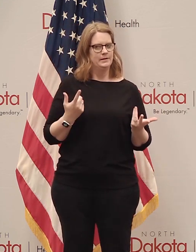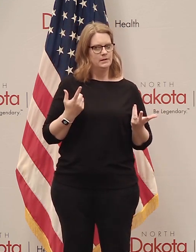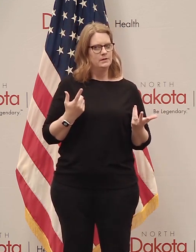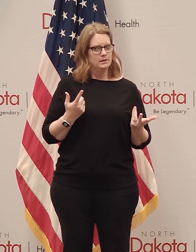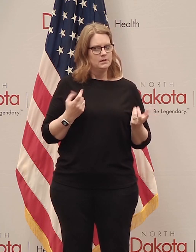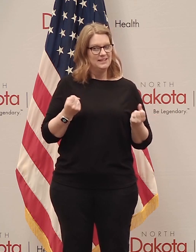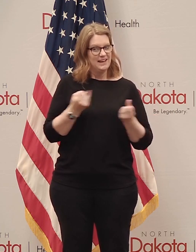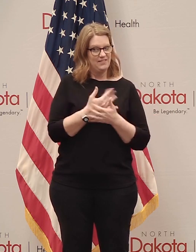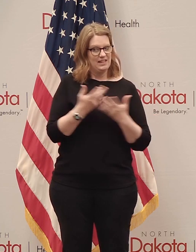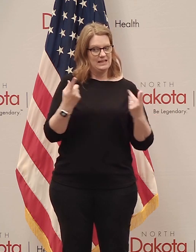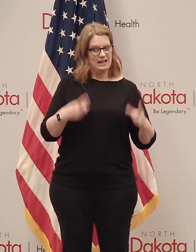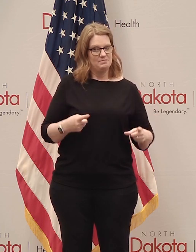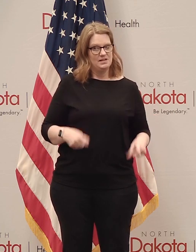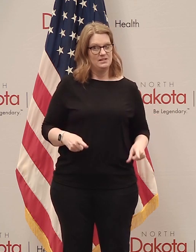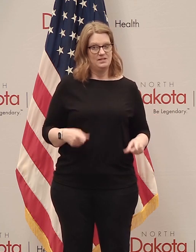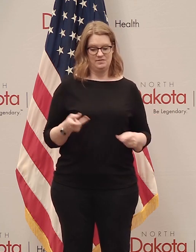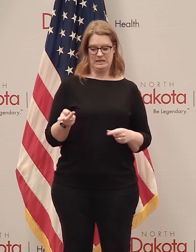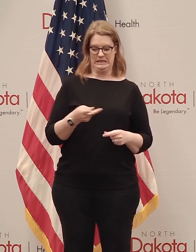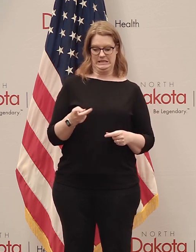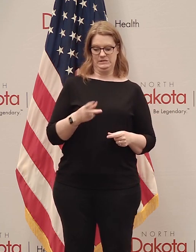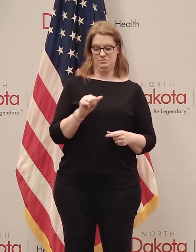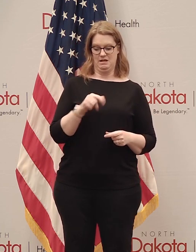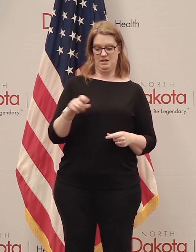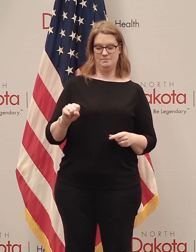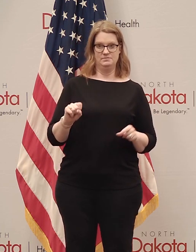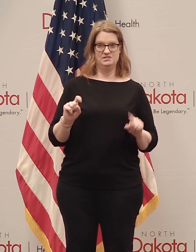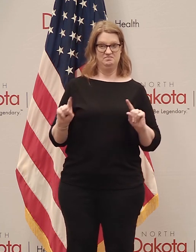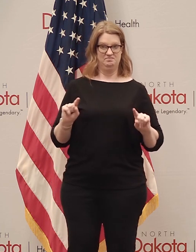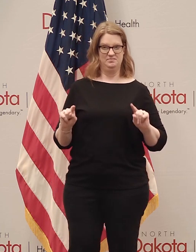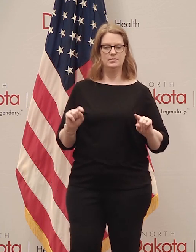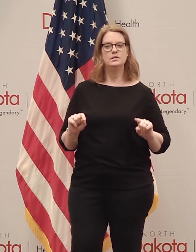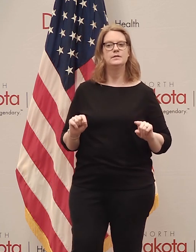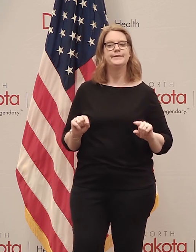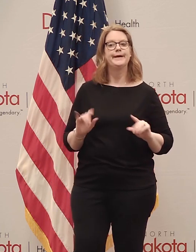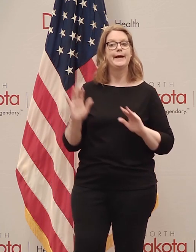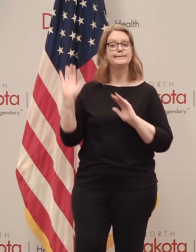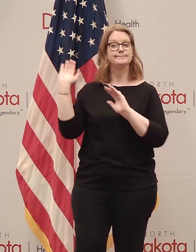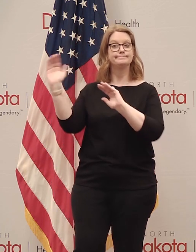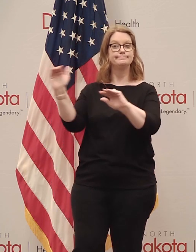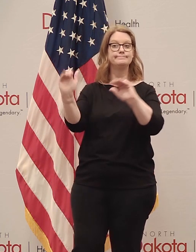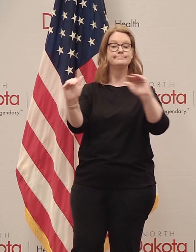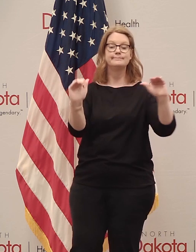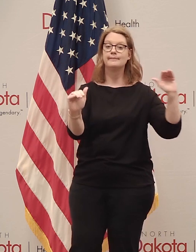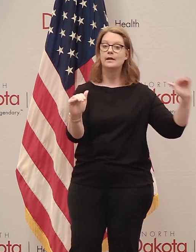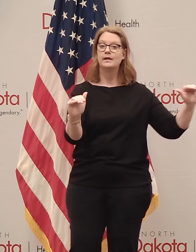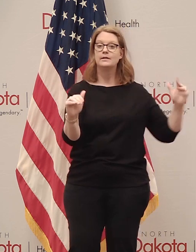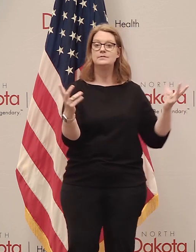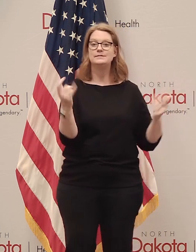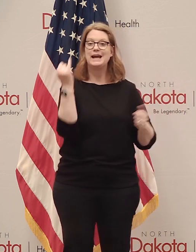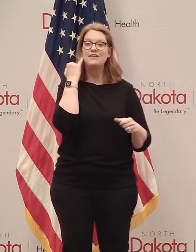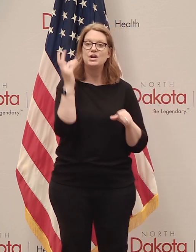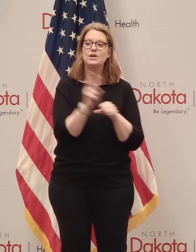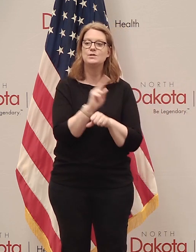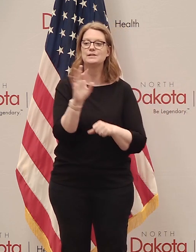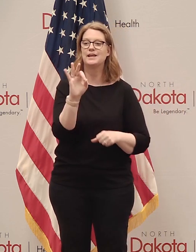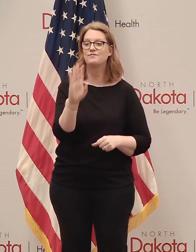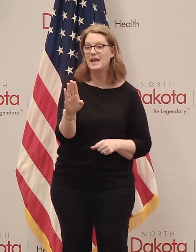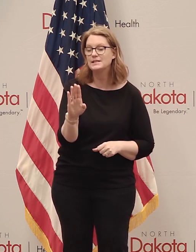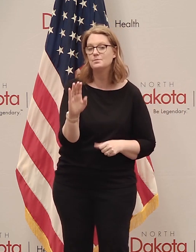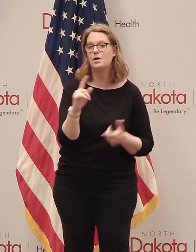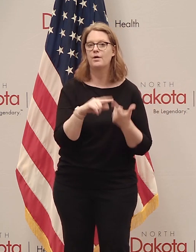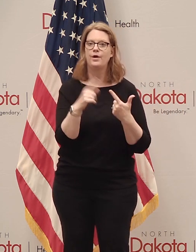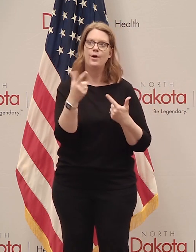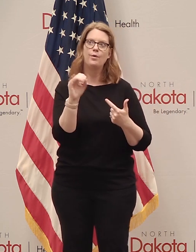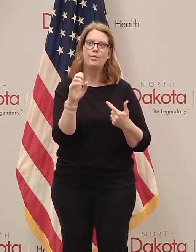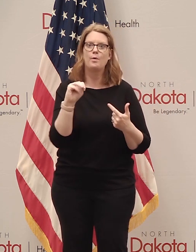underlying functionality of these two applications. But I would also just say that if you're using Facebook or Google